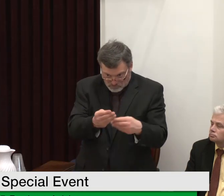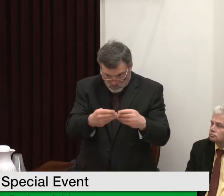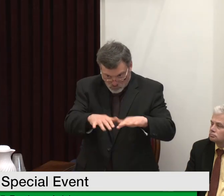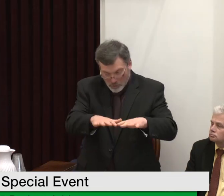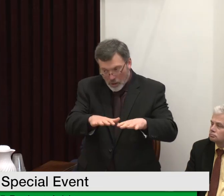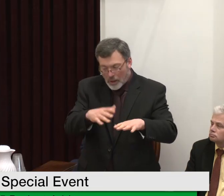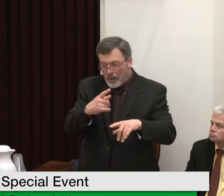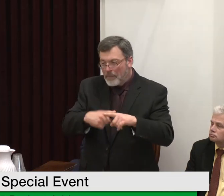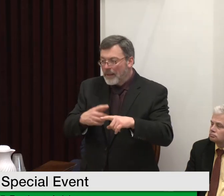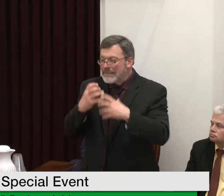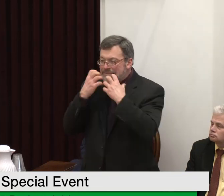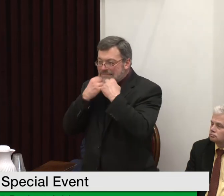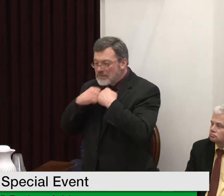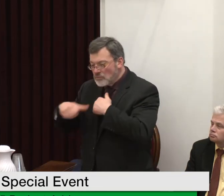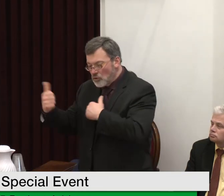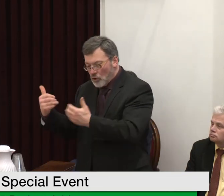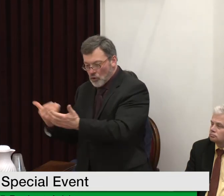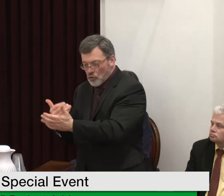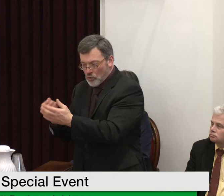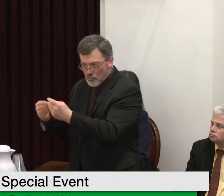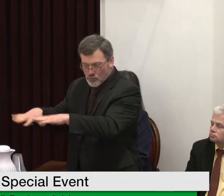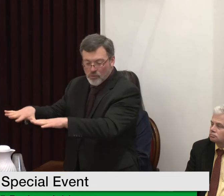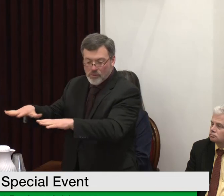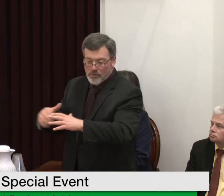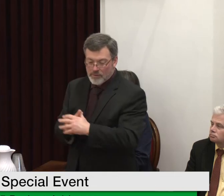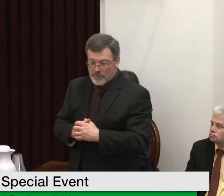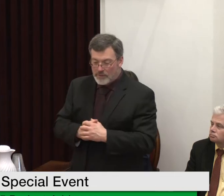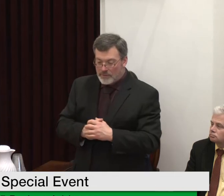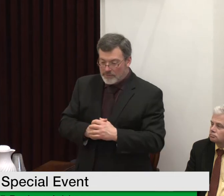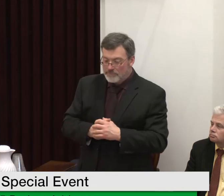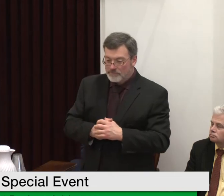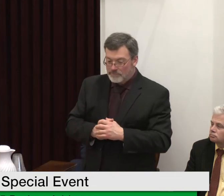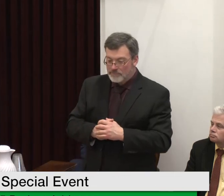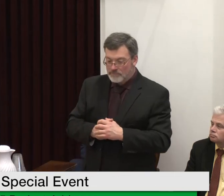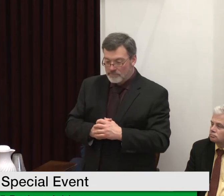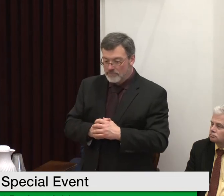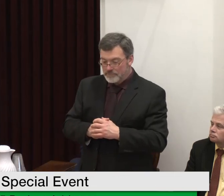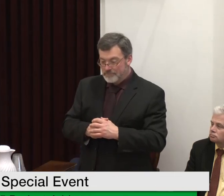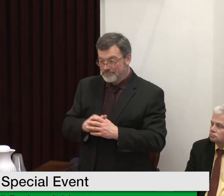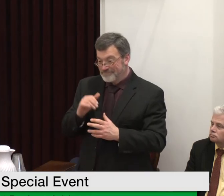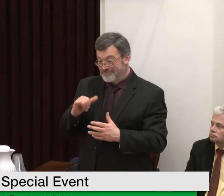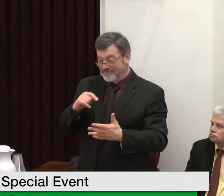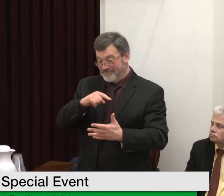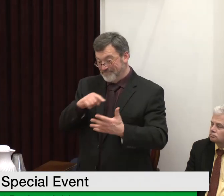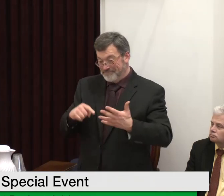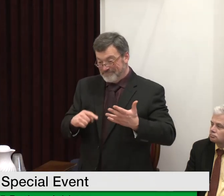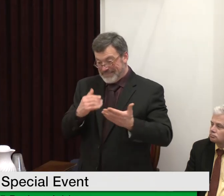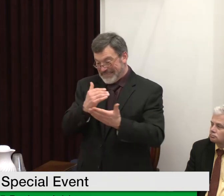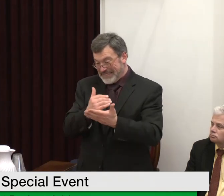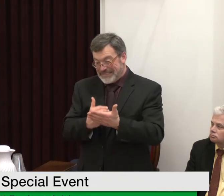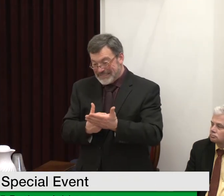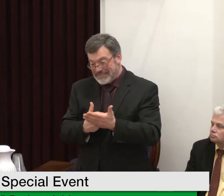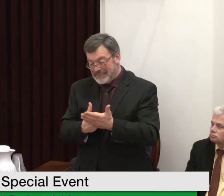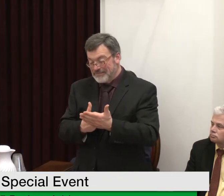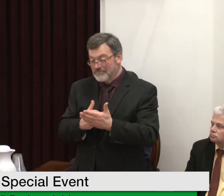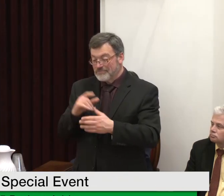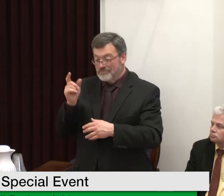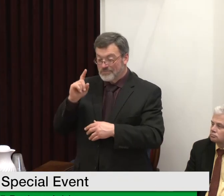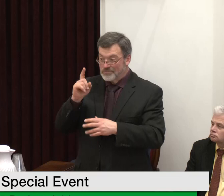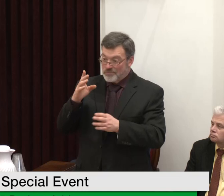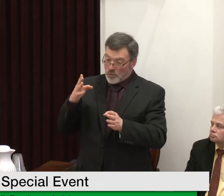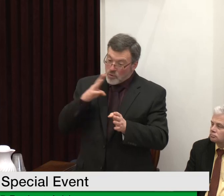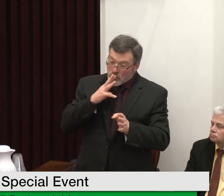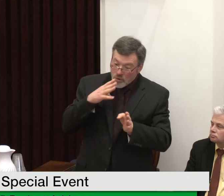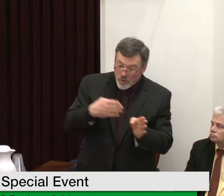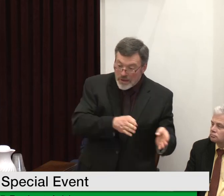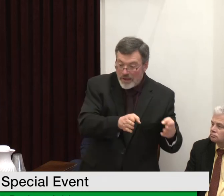the many towns along the wki west rivers and the tributaries extending